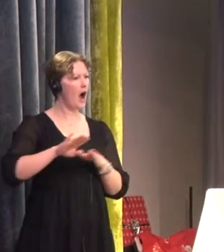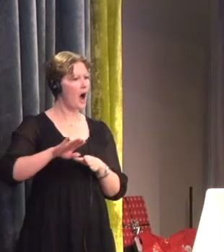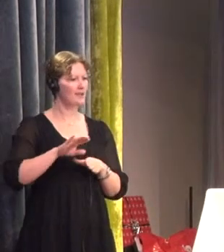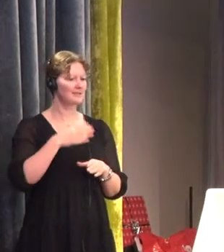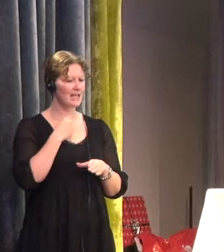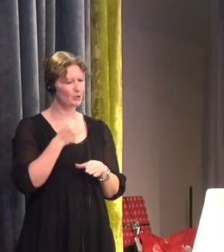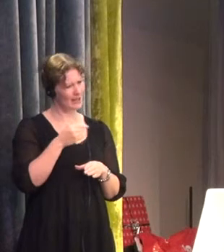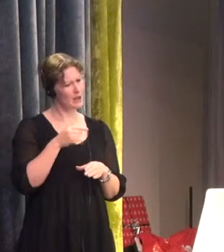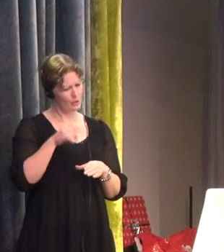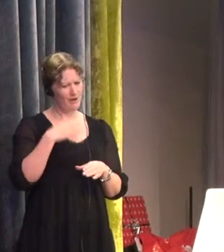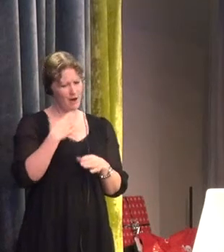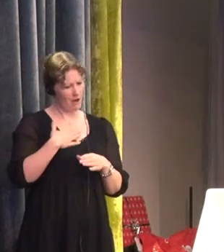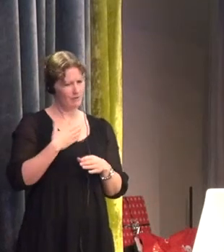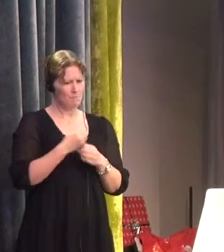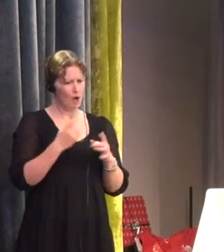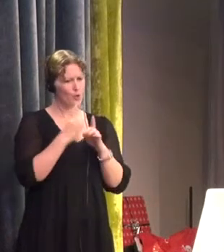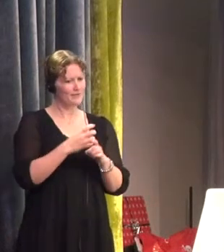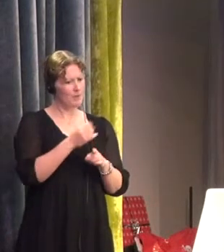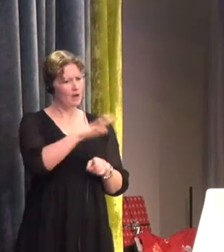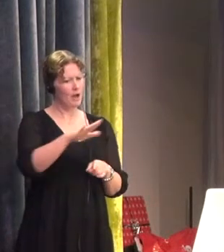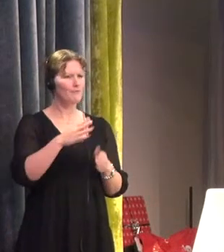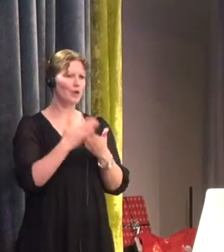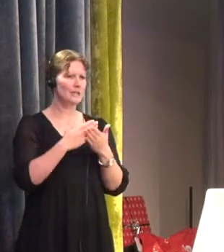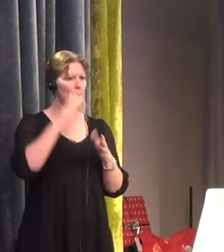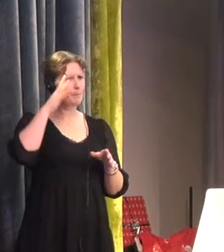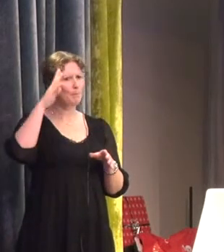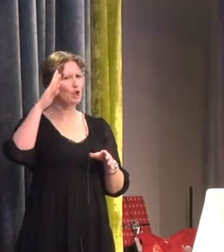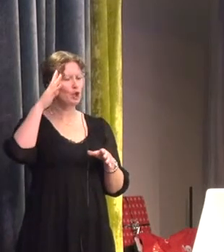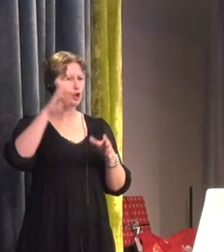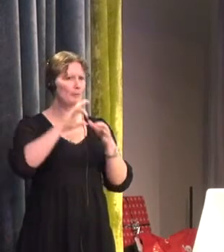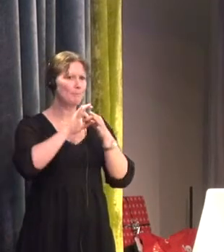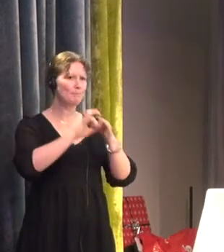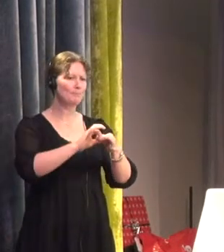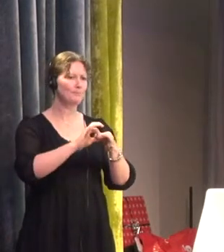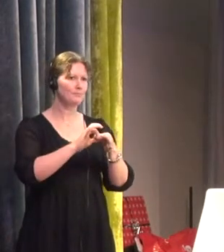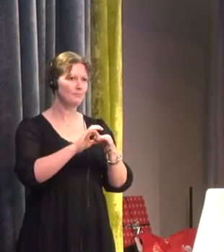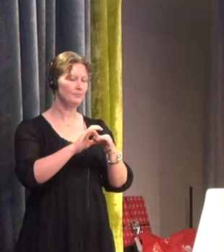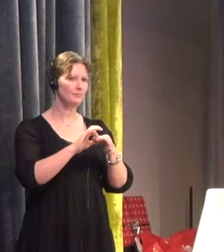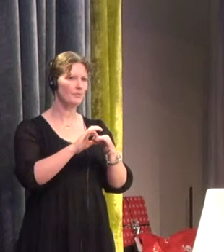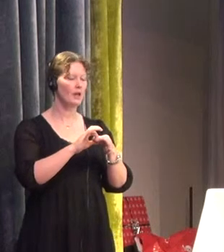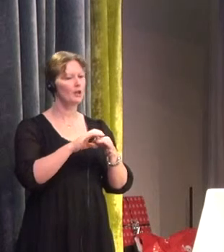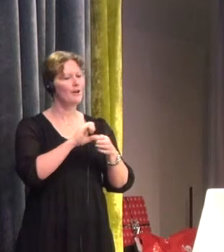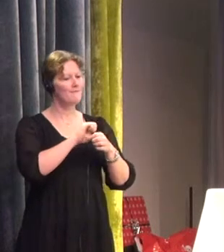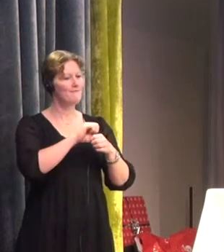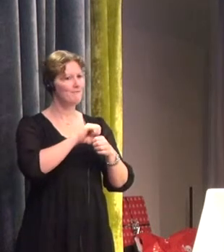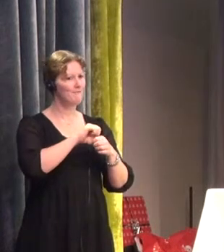example, the myth of virgin rape as a way of getting rid of HIV/AIDS. There was a wonderful woman named Gladys Chodorov who worked